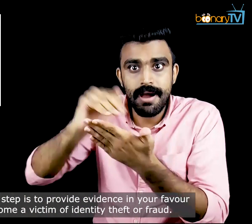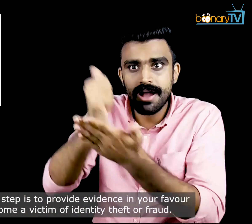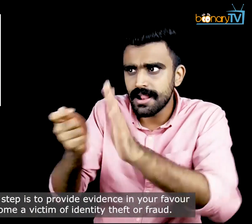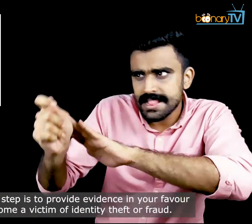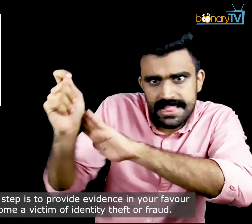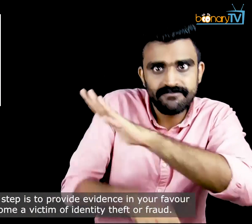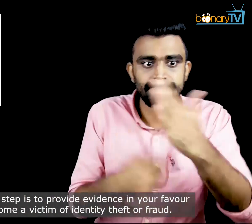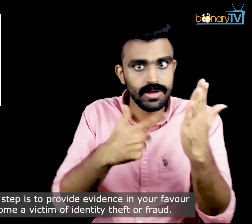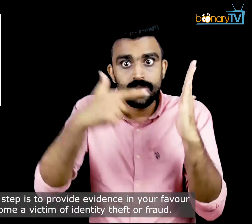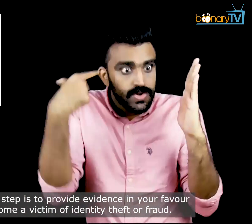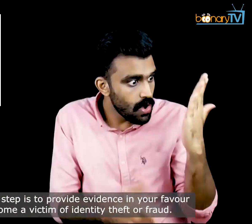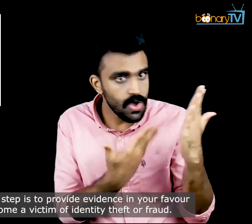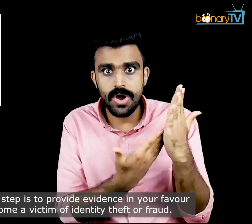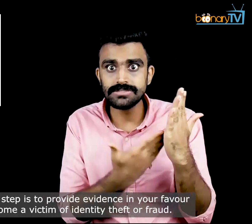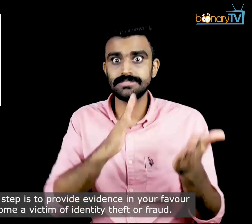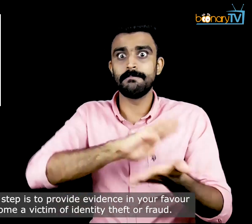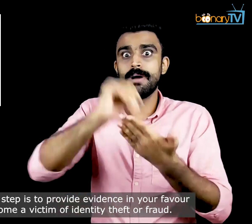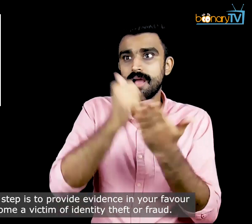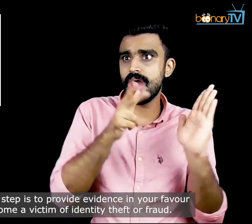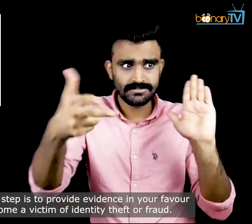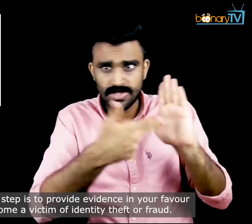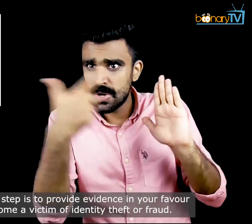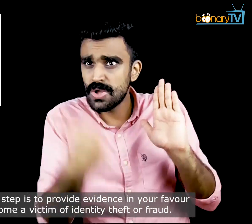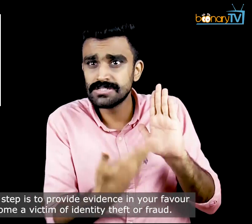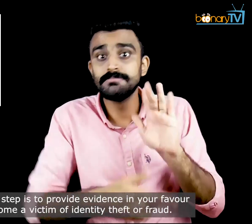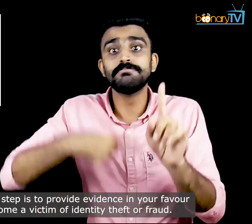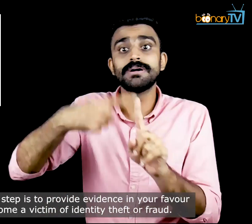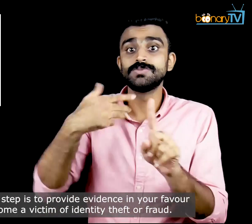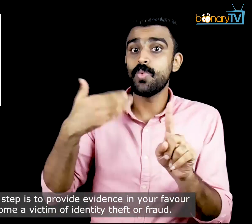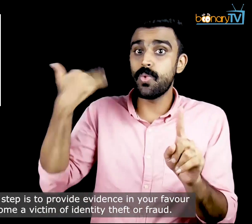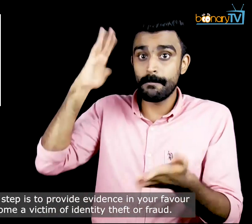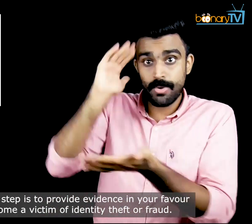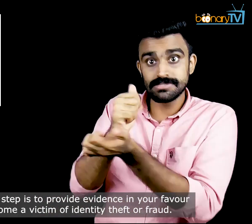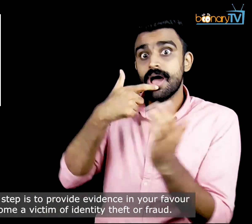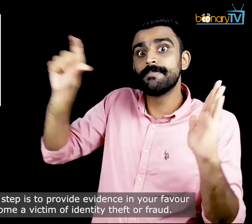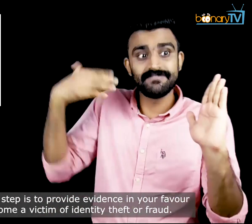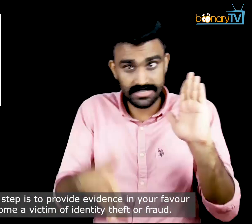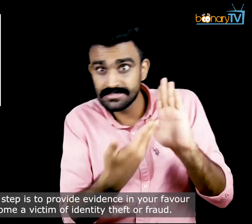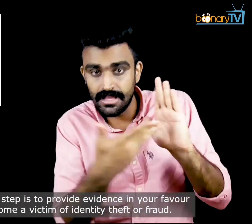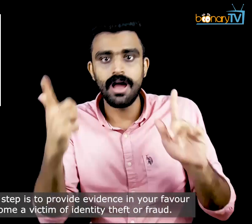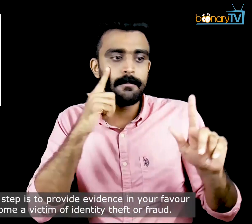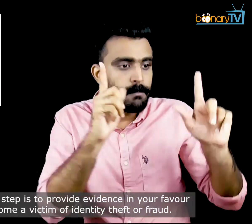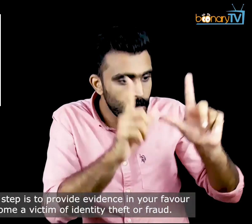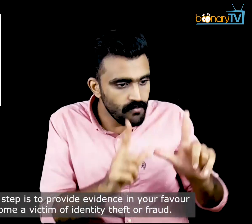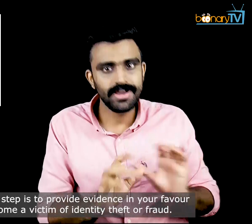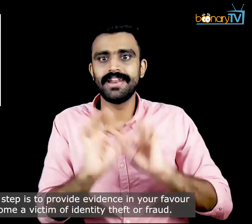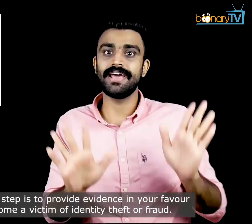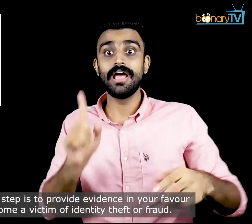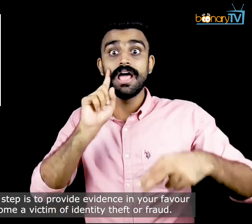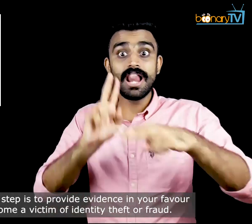to provide evidence in your favor should you become a victim of identity theft or fraud. If